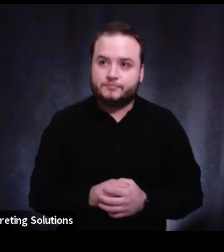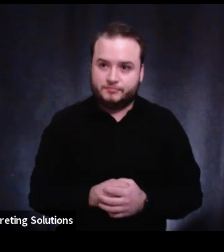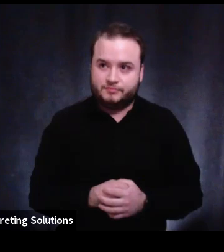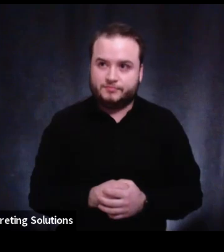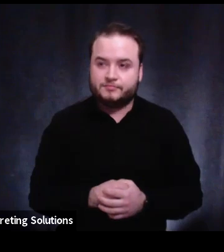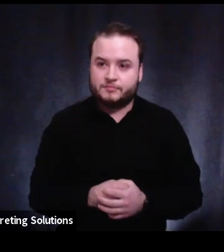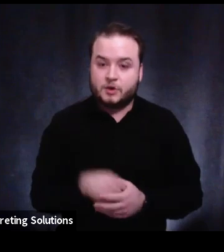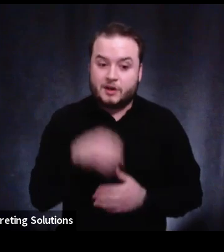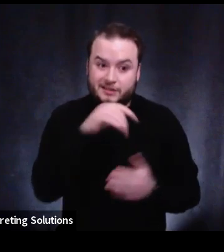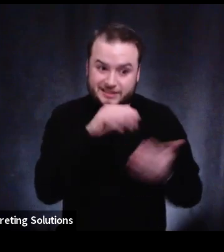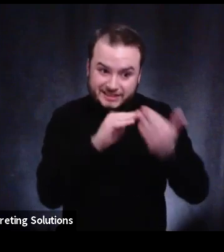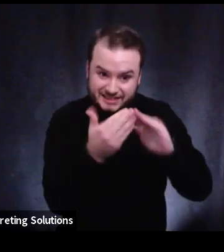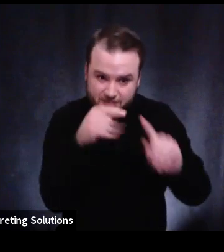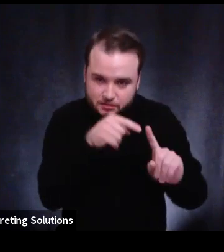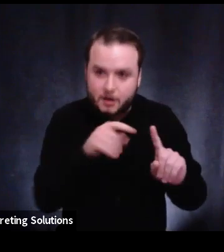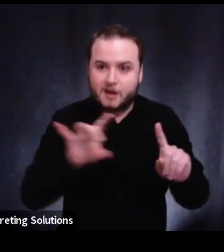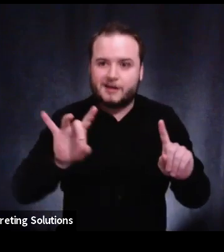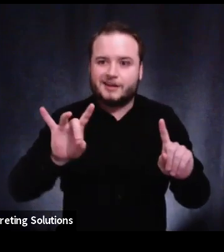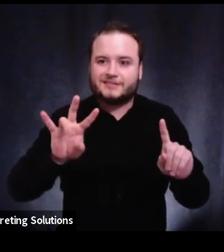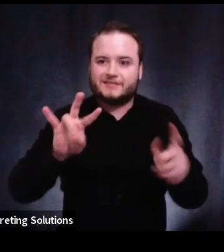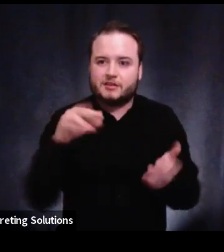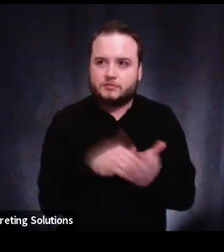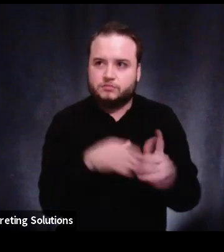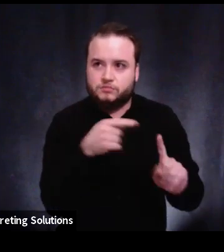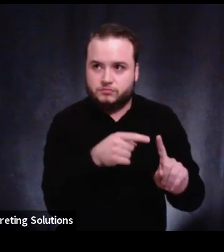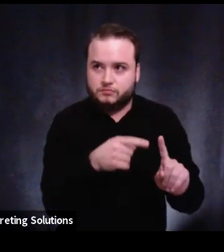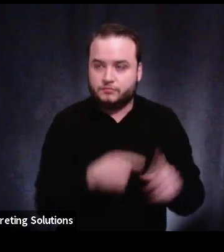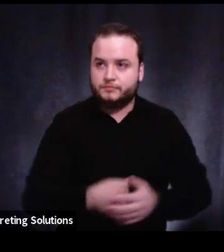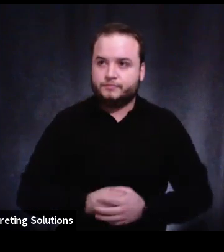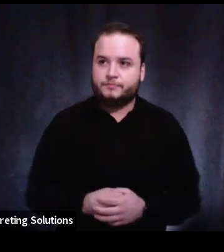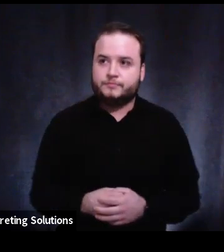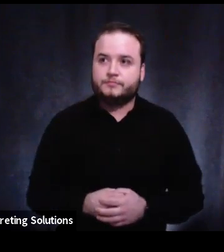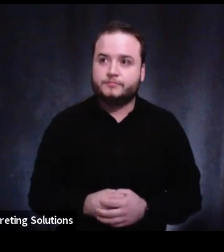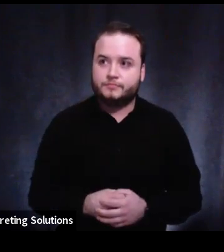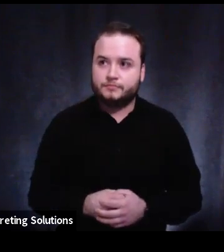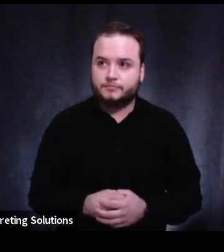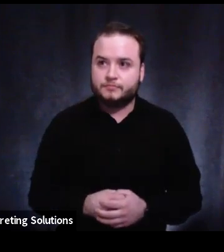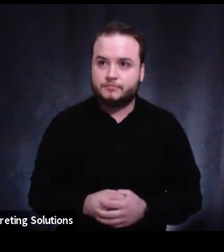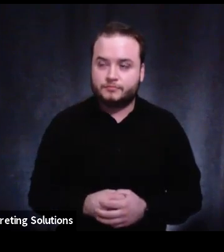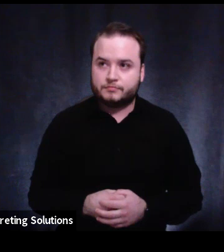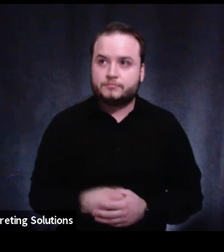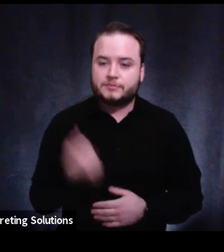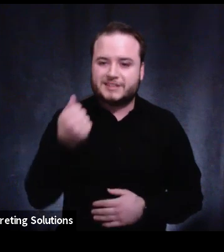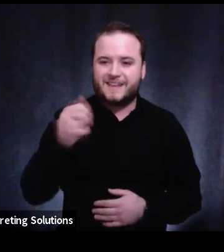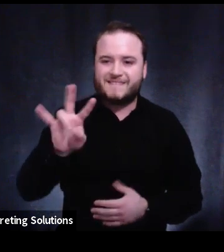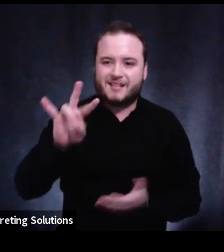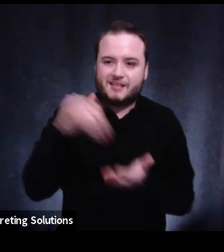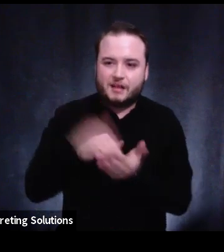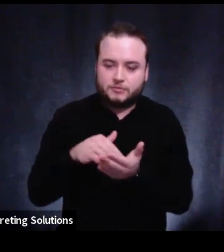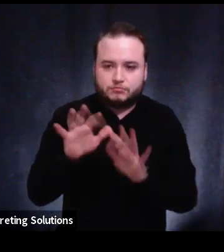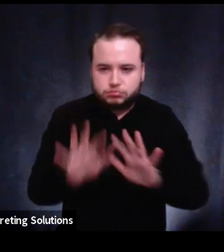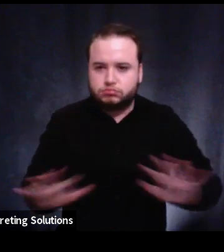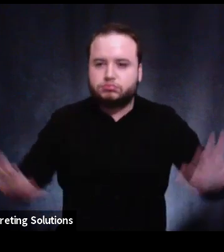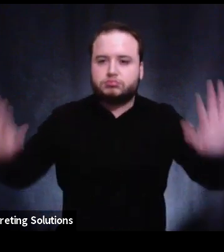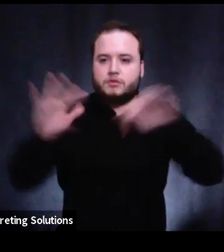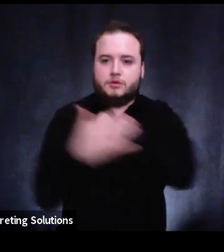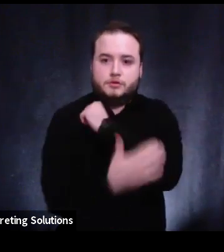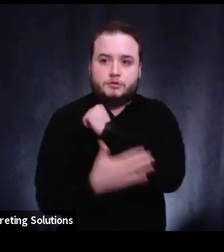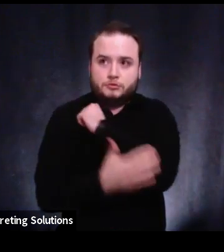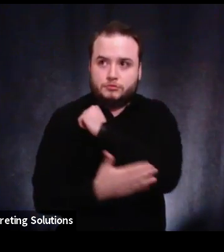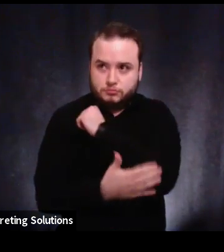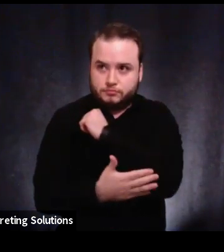is reporting just under 17,000 deaths, over 5,000 of those in New York City alone. Here